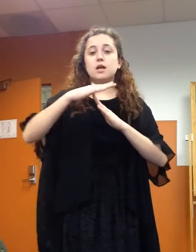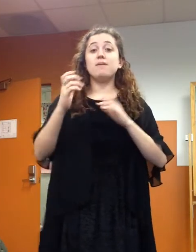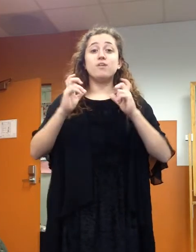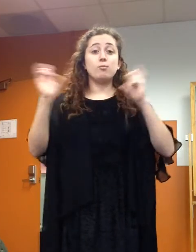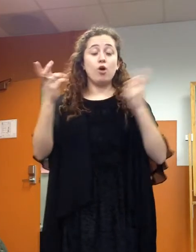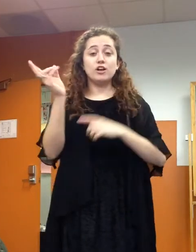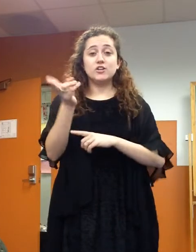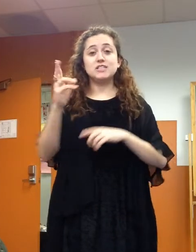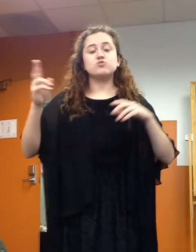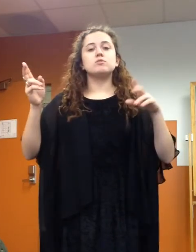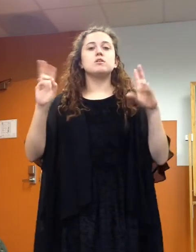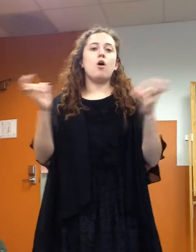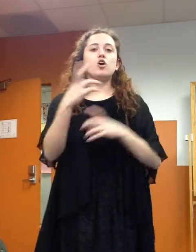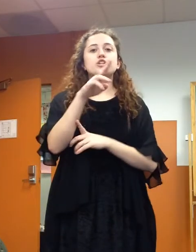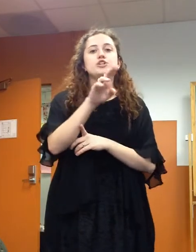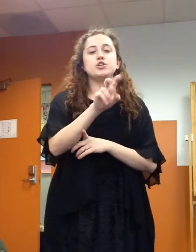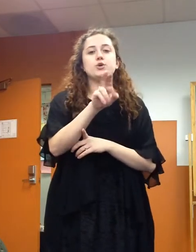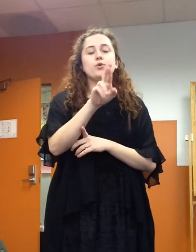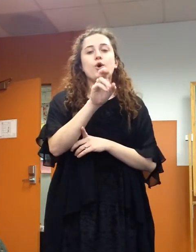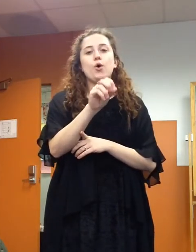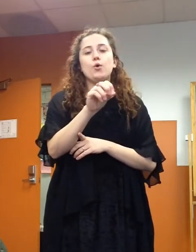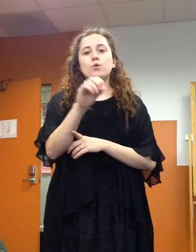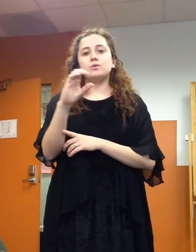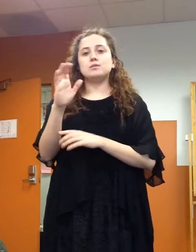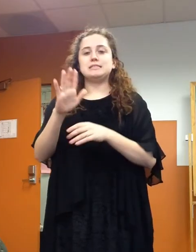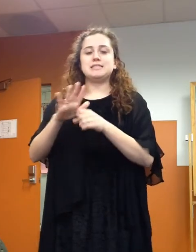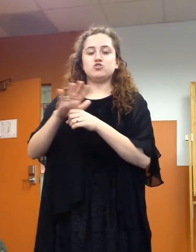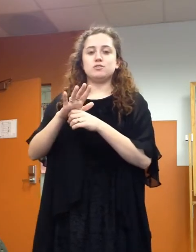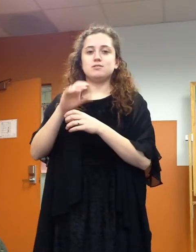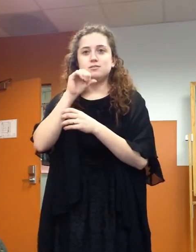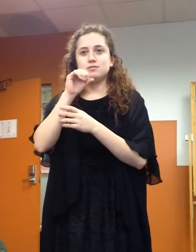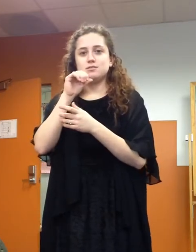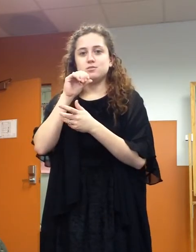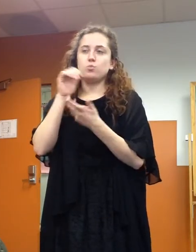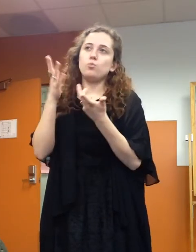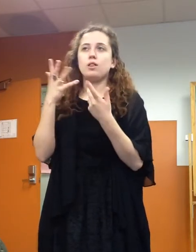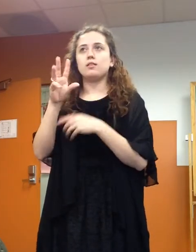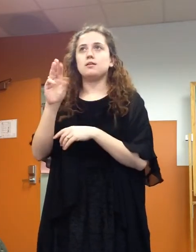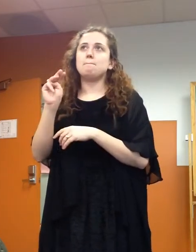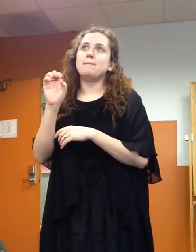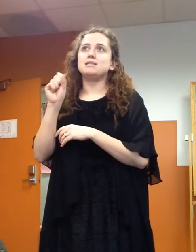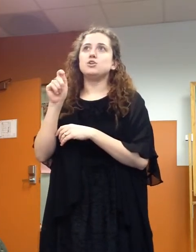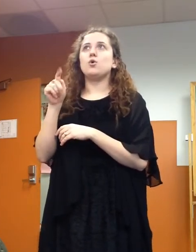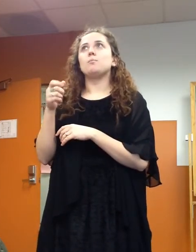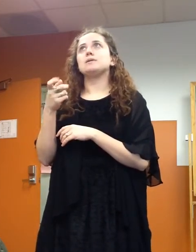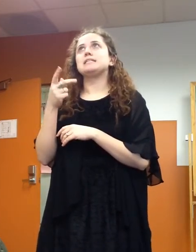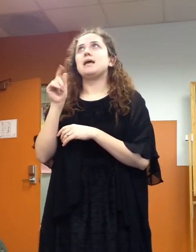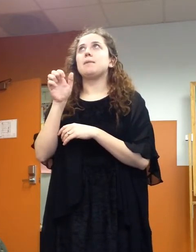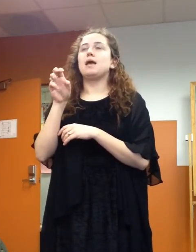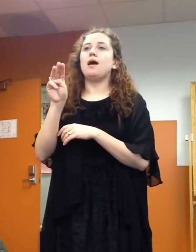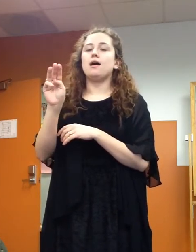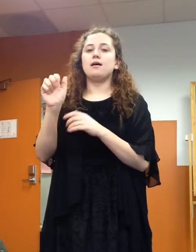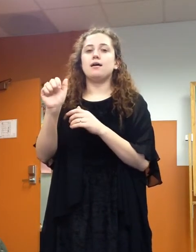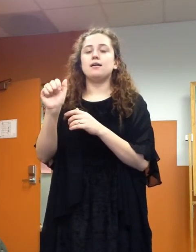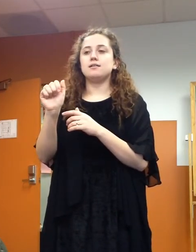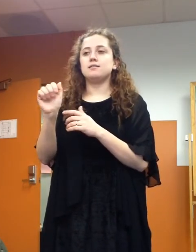Well, not exclusively Eurocentric, because Egypt and Mesopotamia are not in Europe, but we forget about Egypt and Mesopotamia once we get the Greeks revved